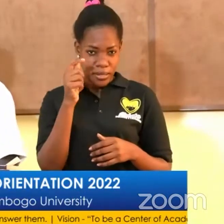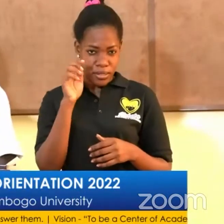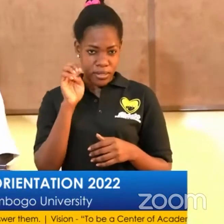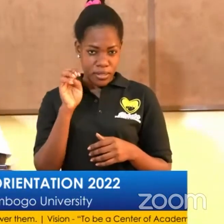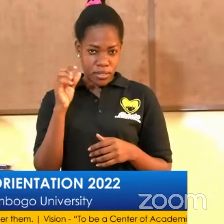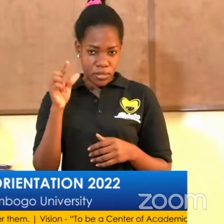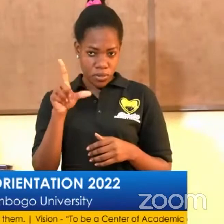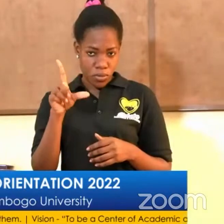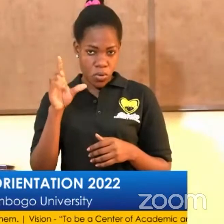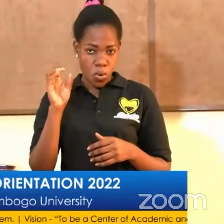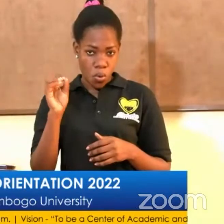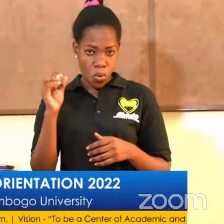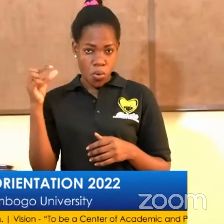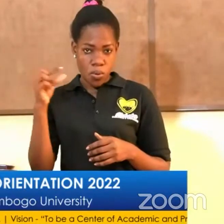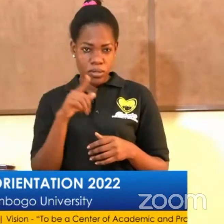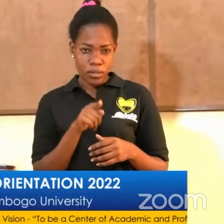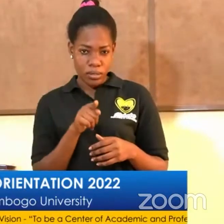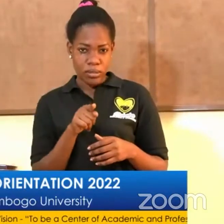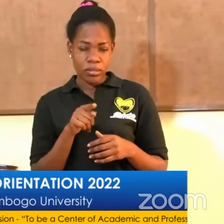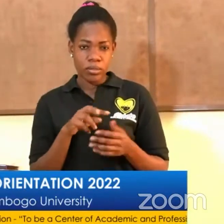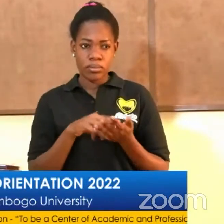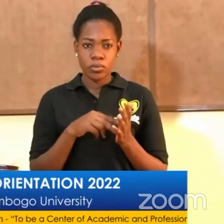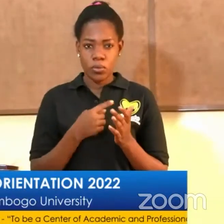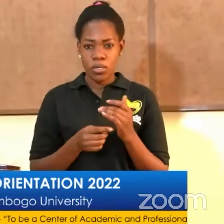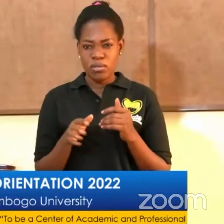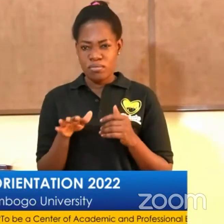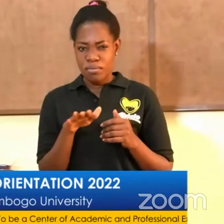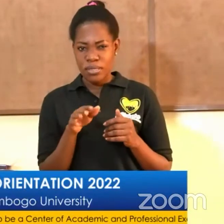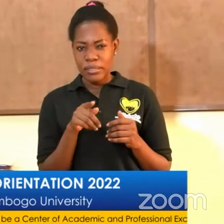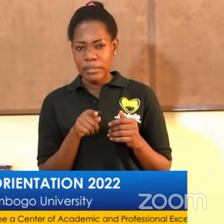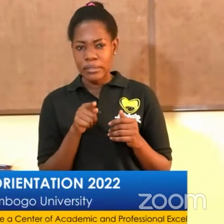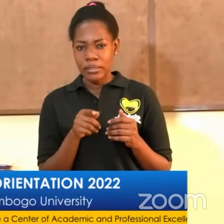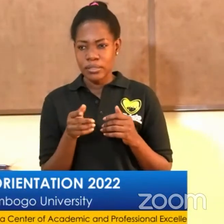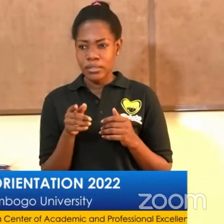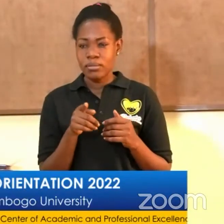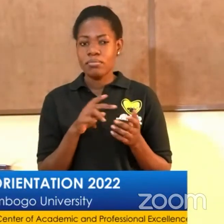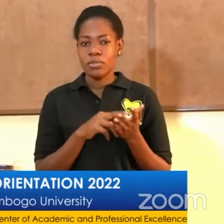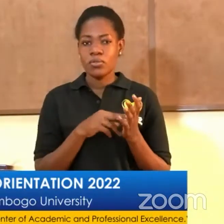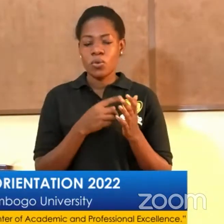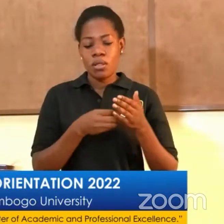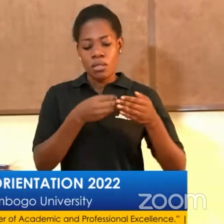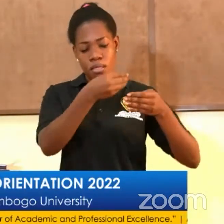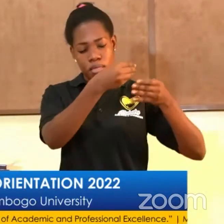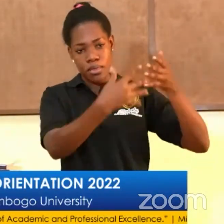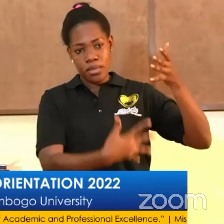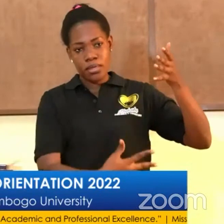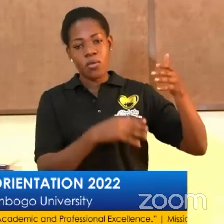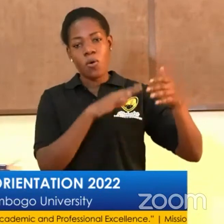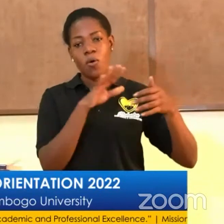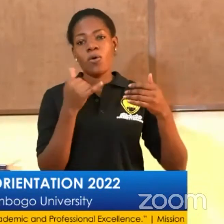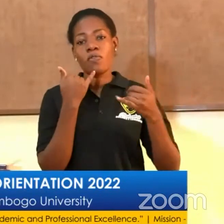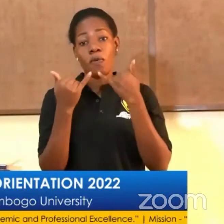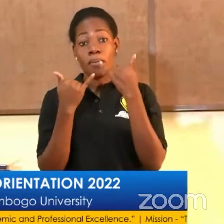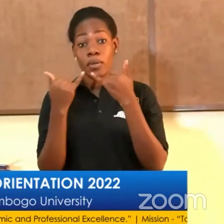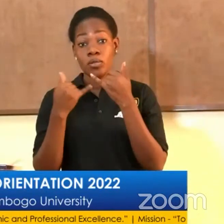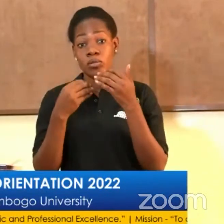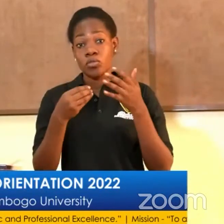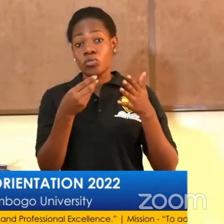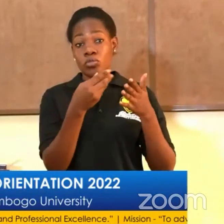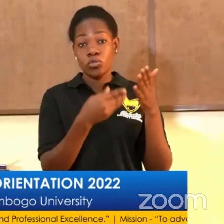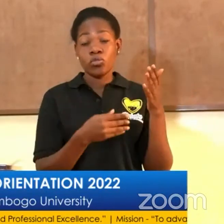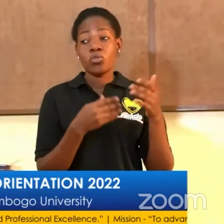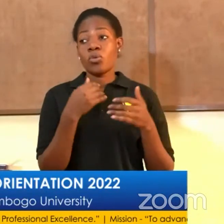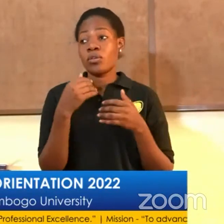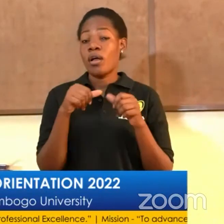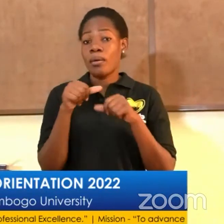A library catalog basically is a list of all information materials found in